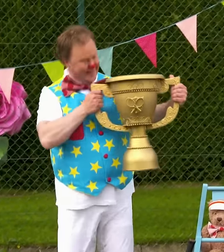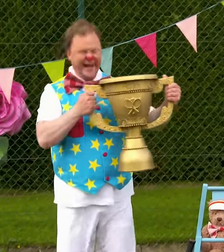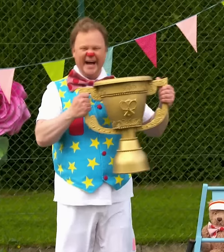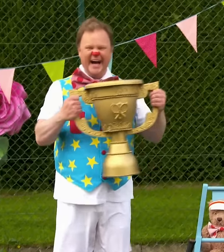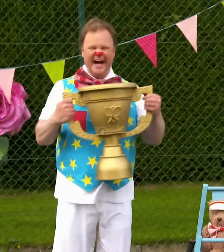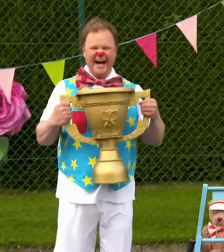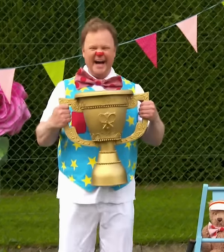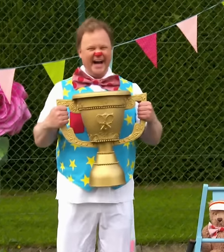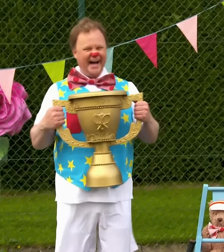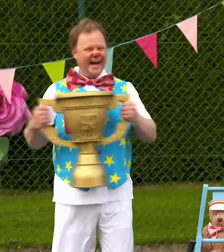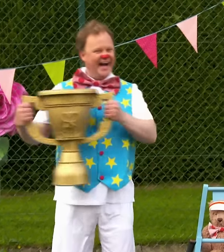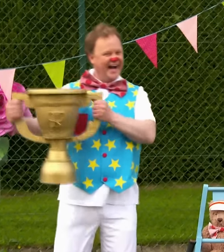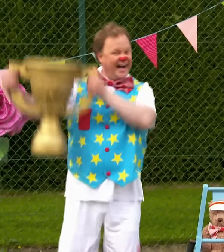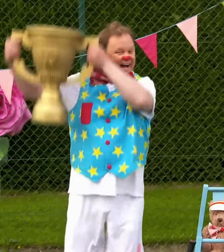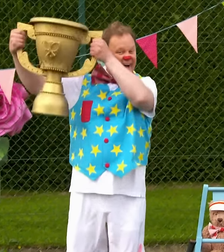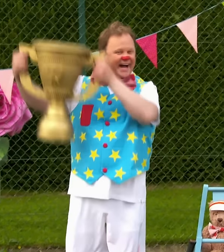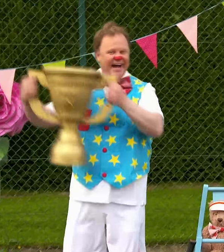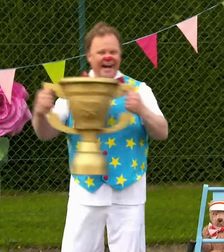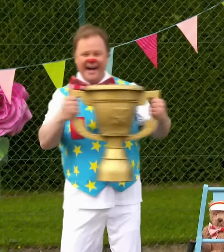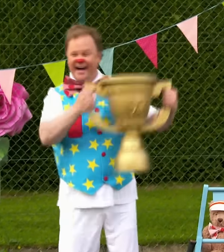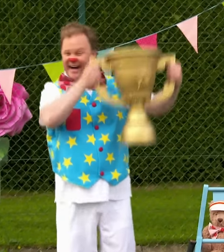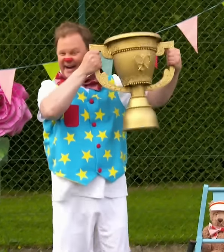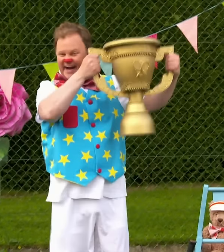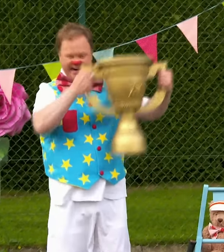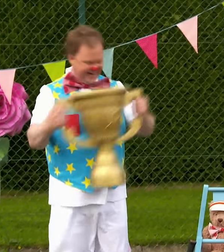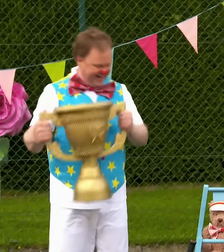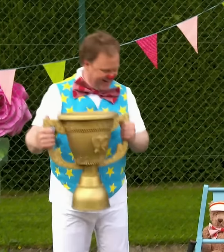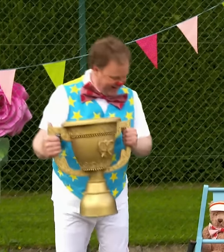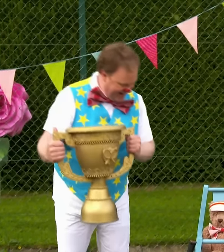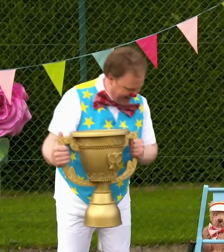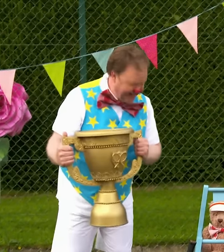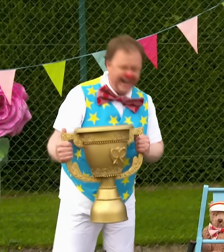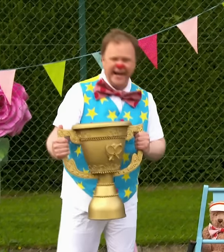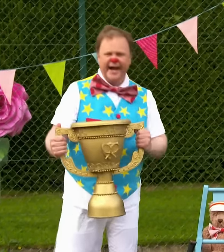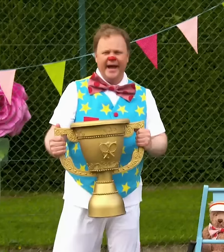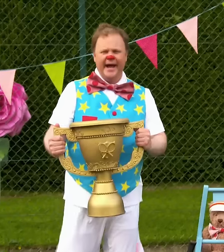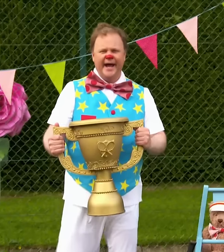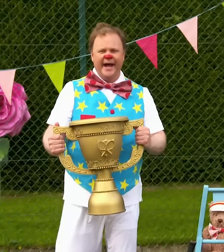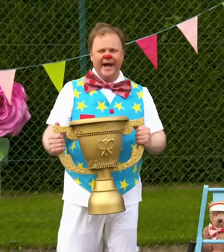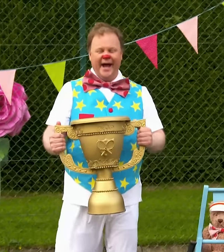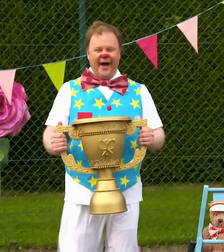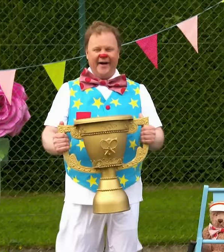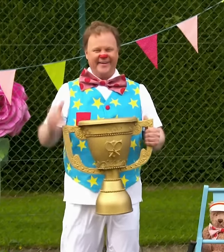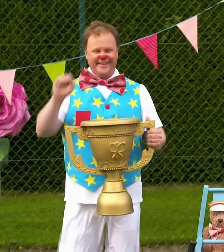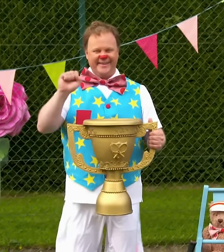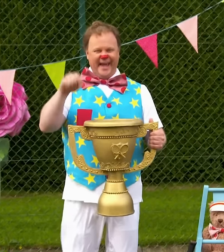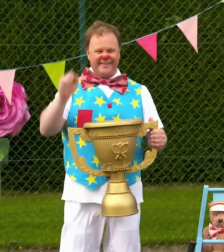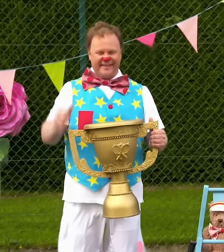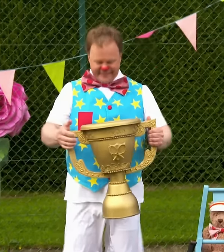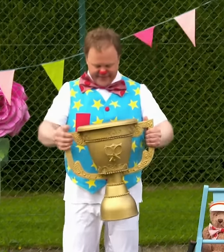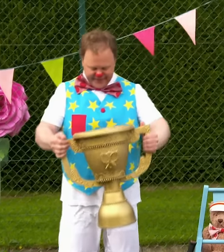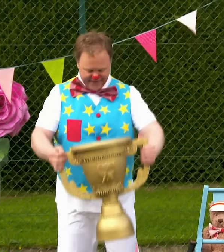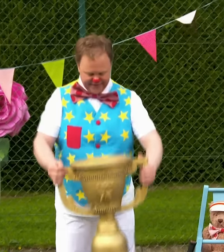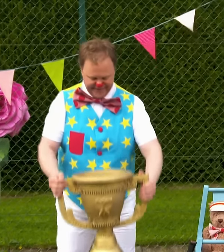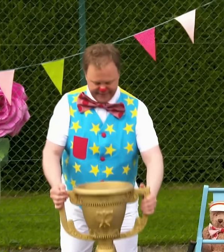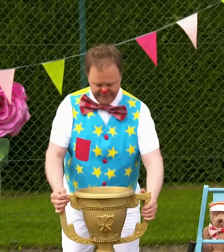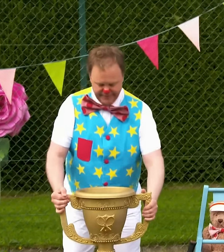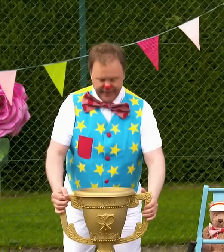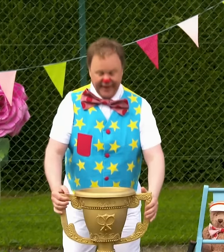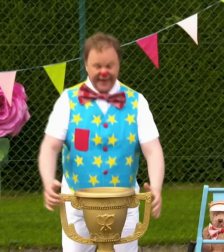we go, Mr. Tumble, please could you show us the sign for trophy? Oh, yes, of course.